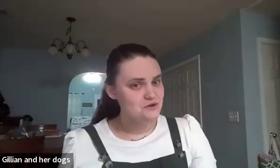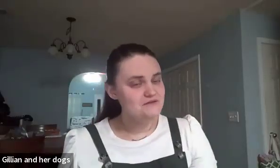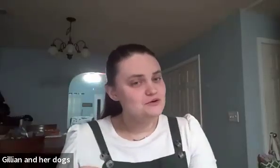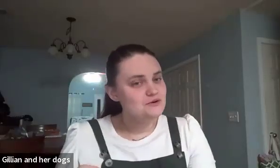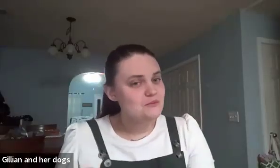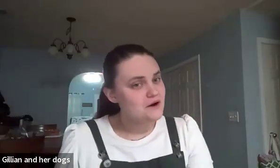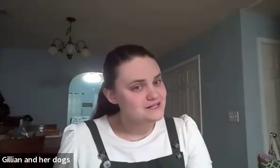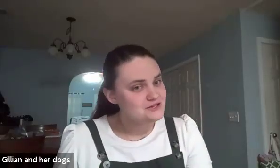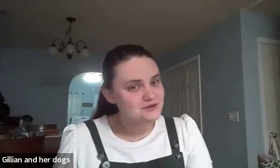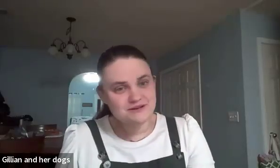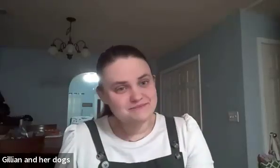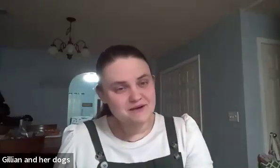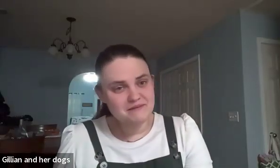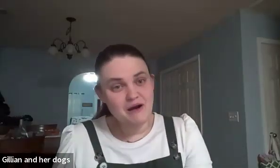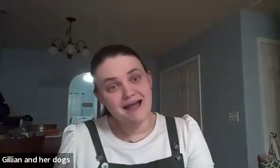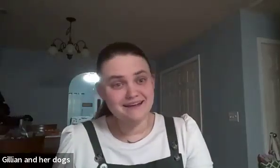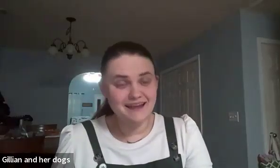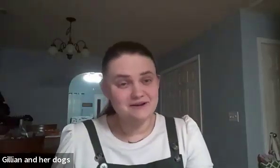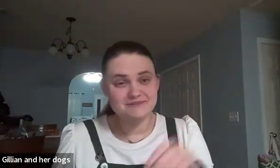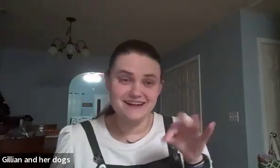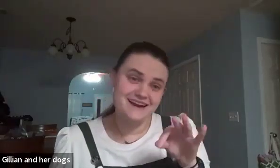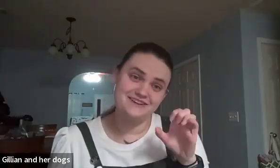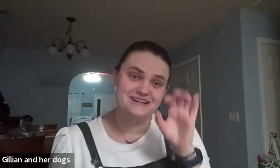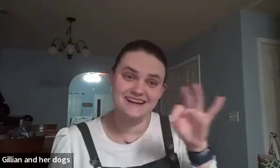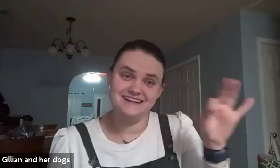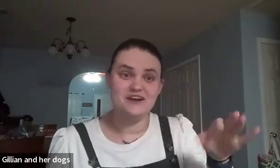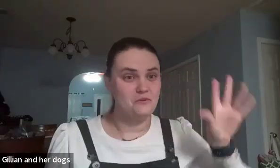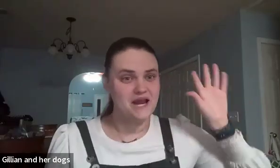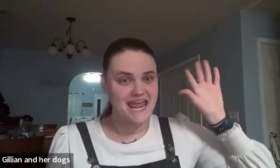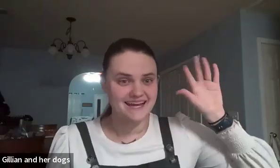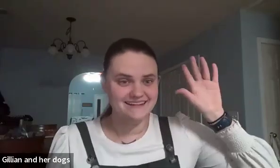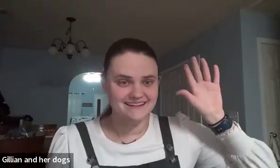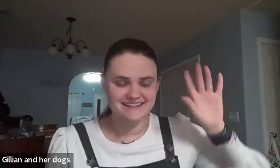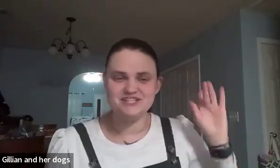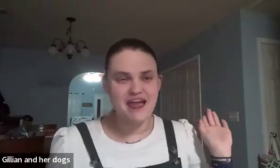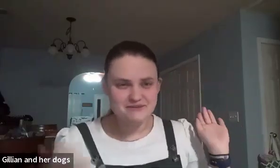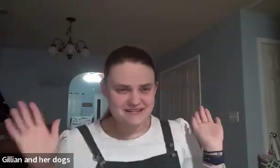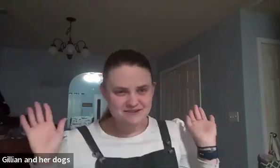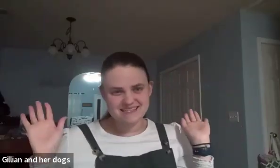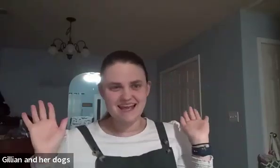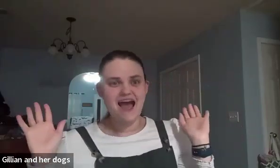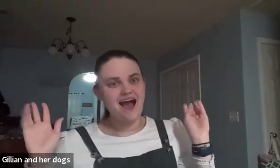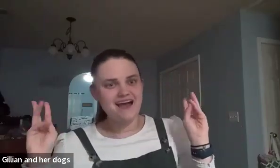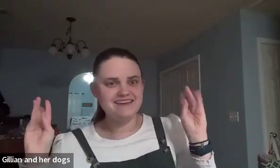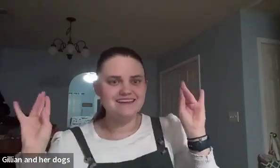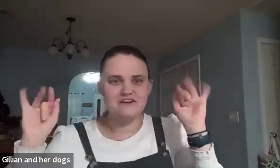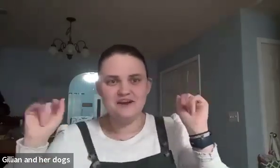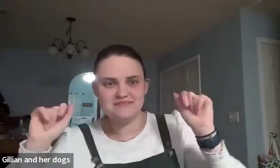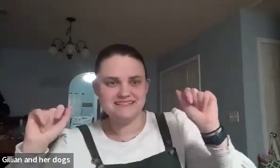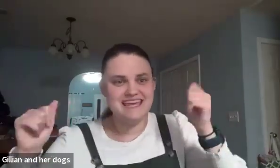you have a cool little party trick where you can tell people I can count up to 999 on one hand. Because everybody's always like, I can count up to